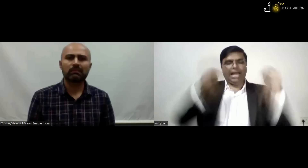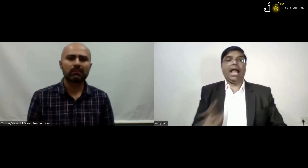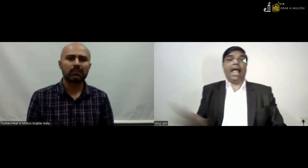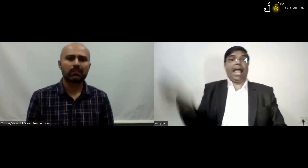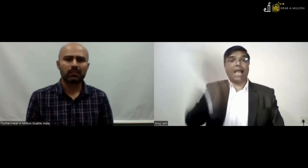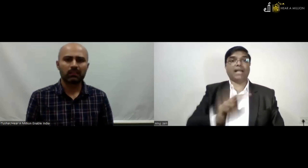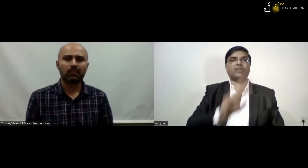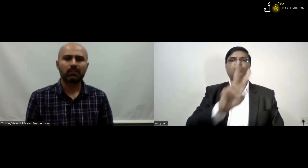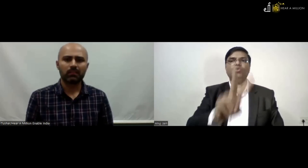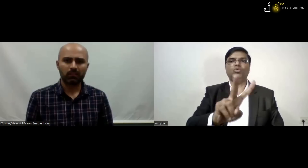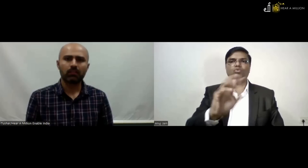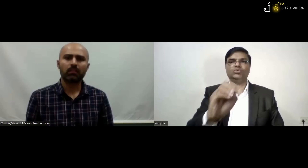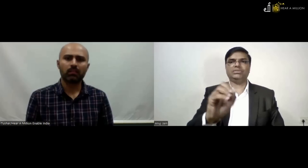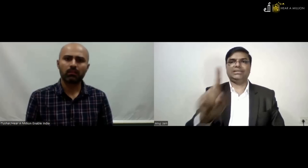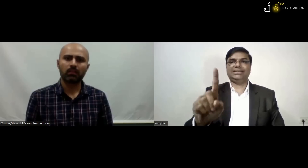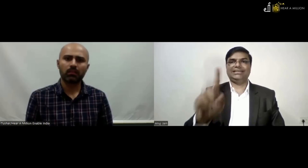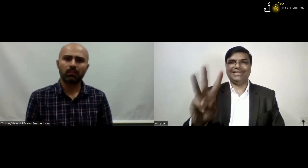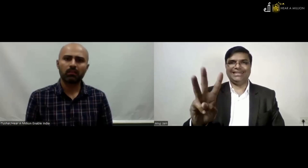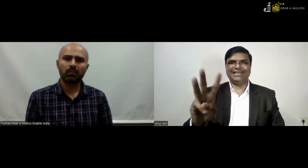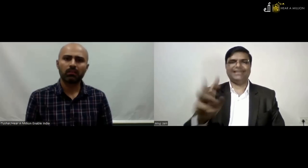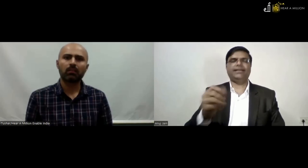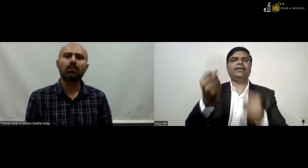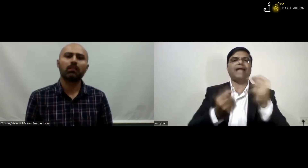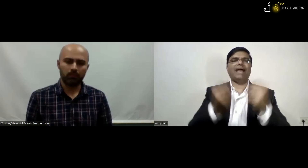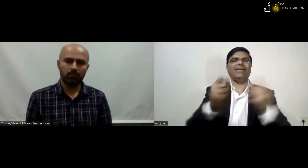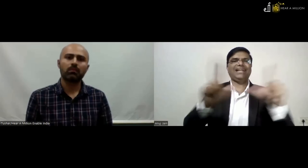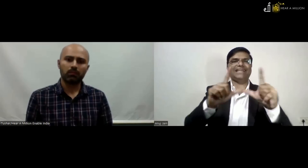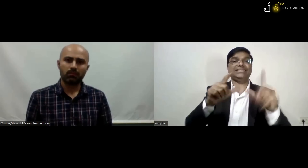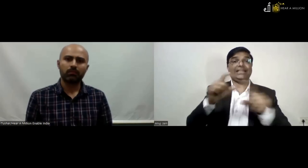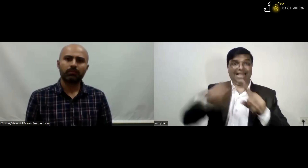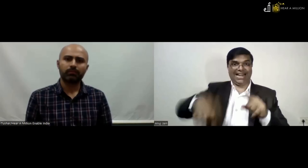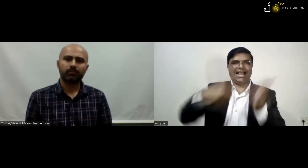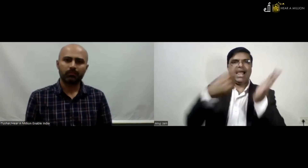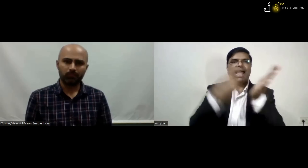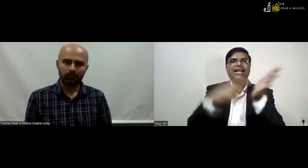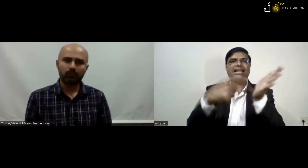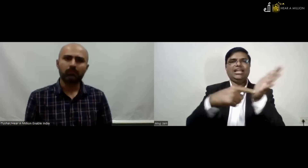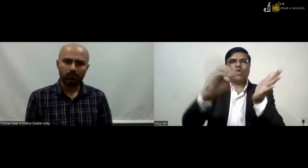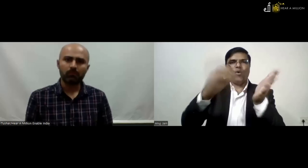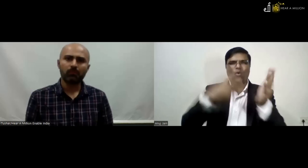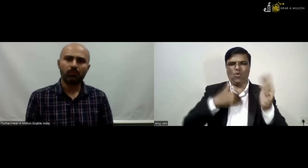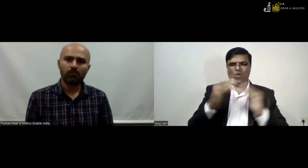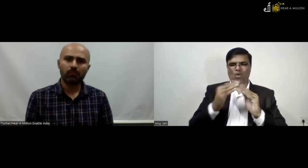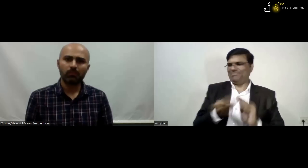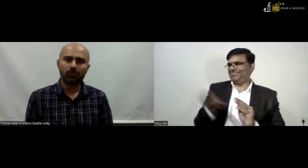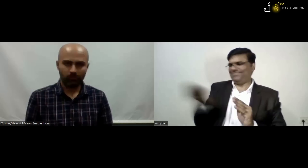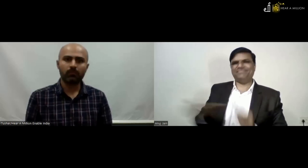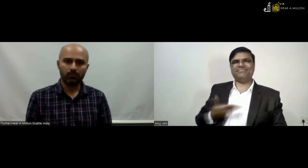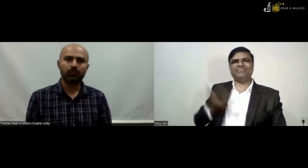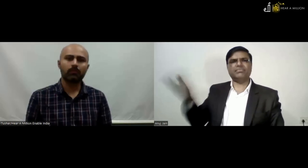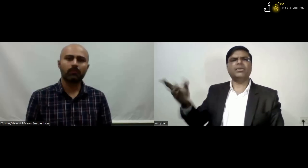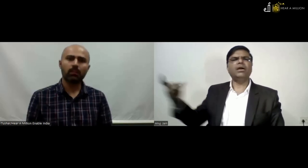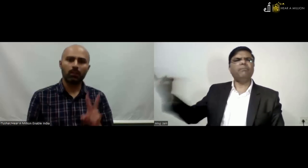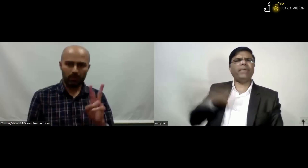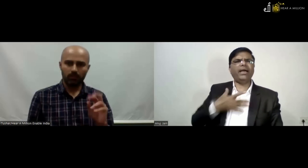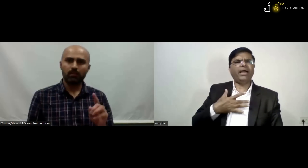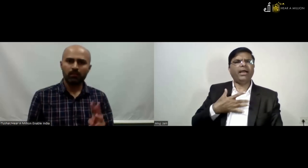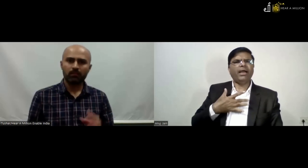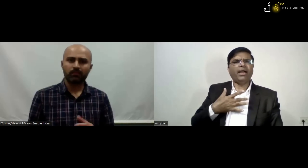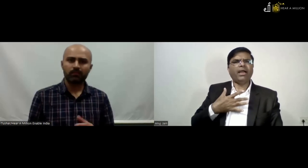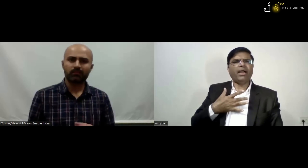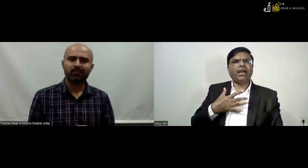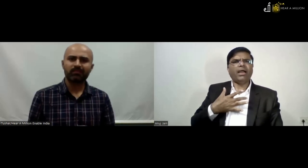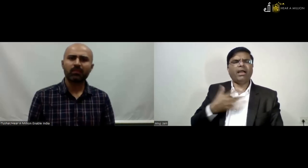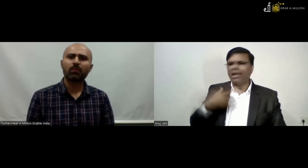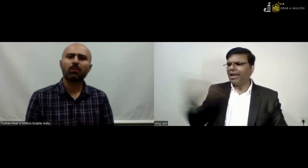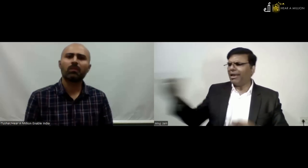know how it goes from one table to another. And again, in 2013, there's an RTO very